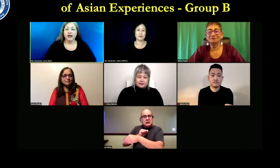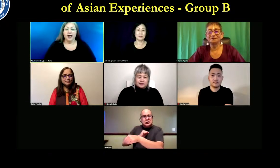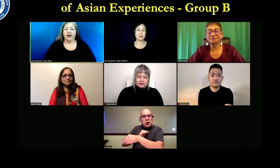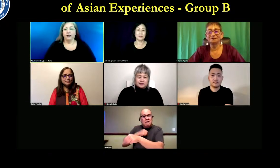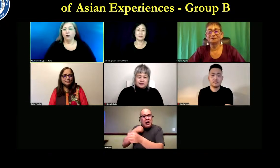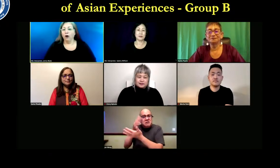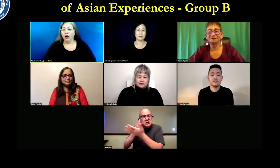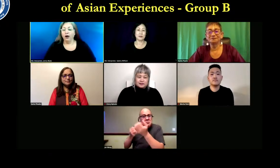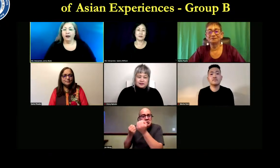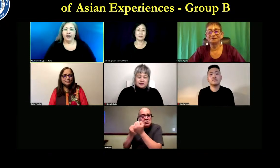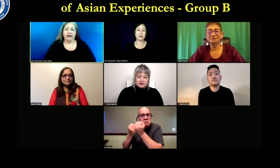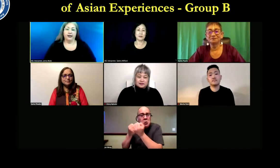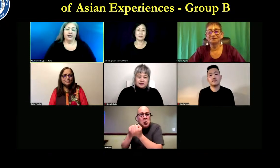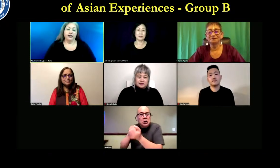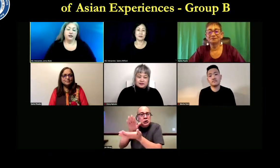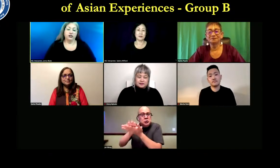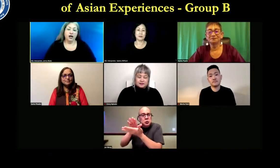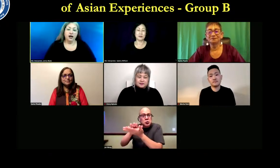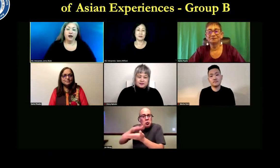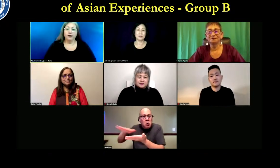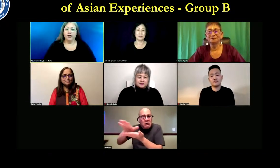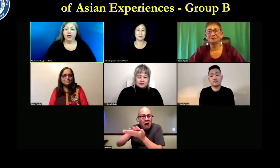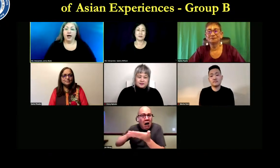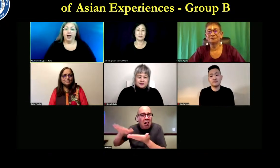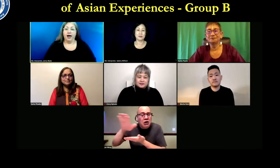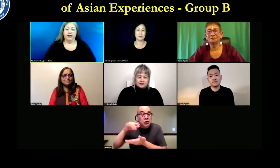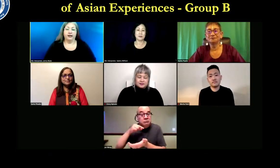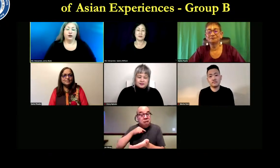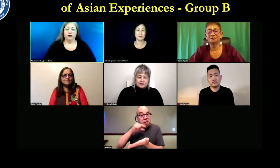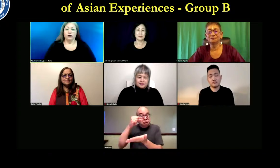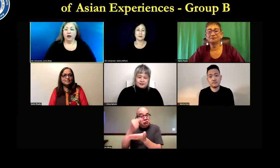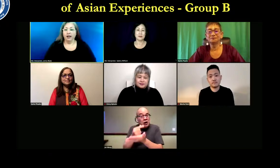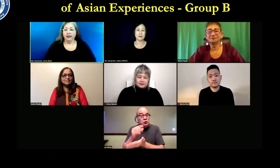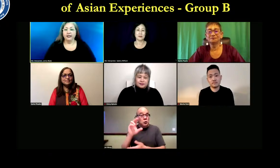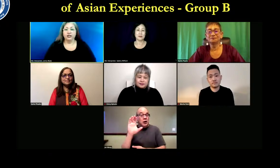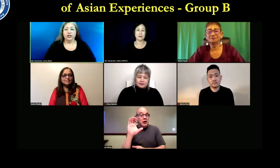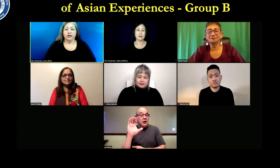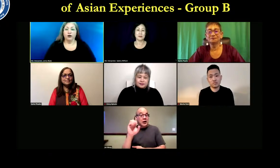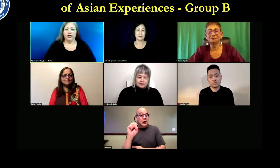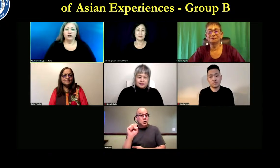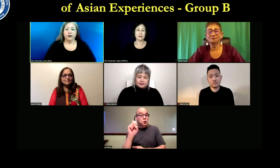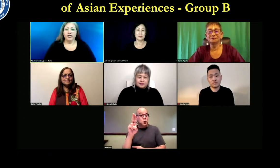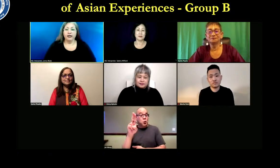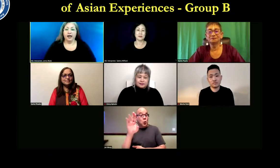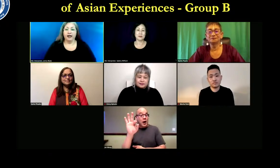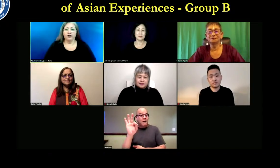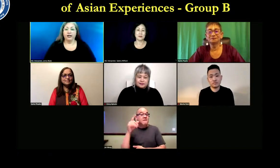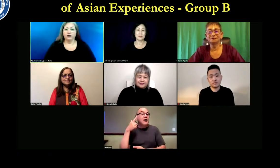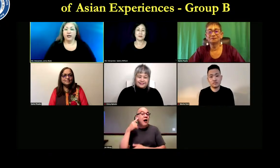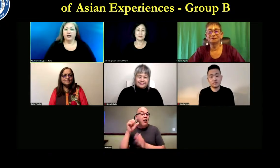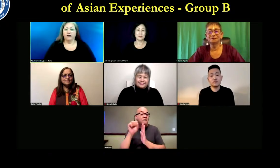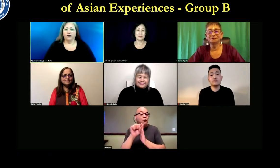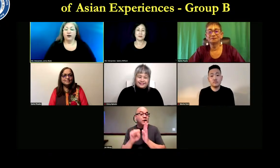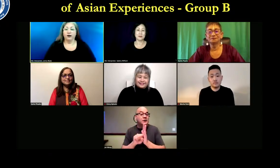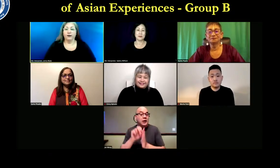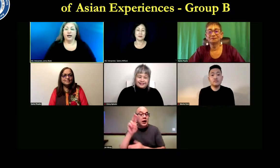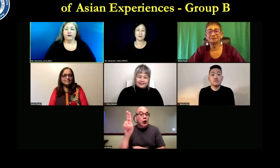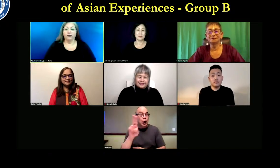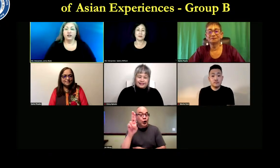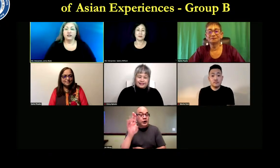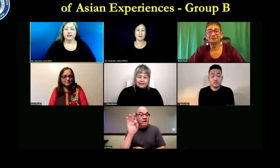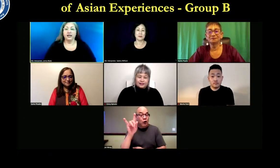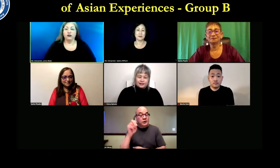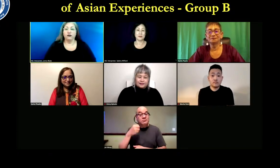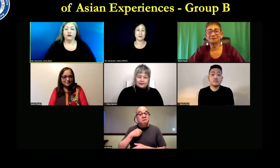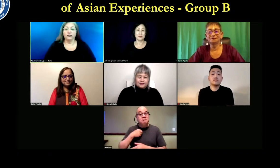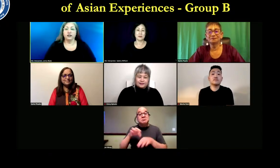citizen. I can walk, I can get a job, I can go to college and graduate. I graduated from